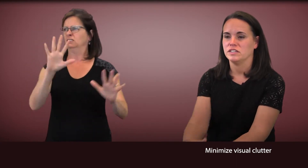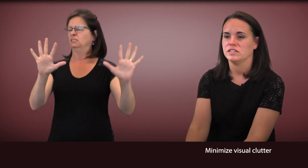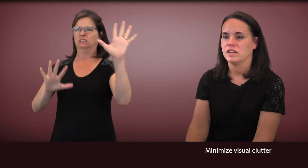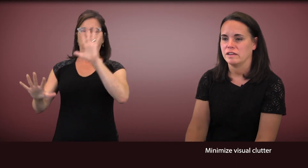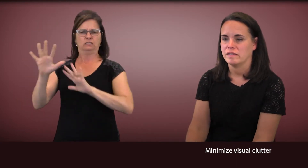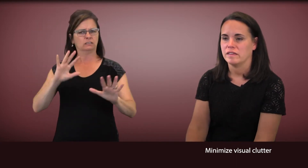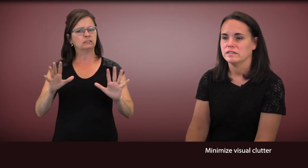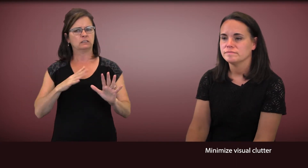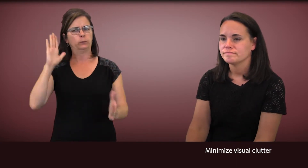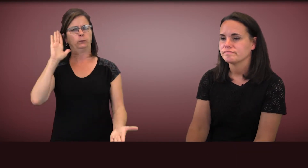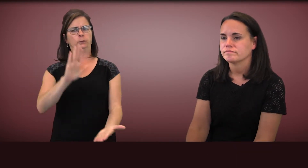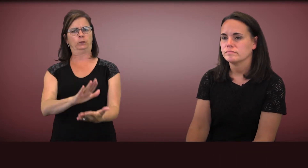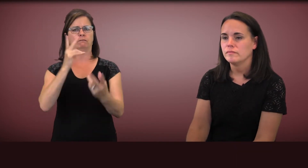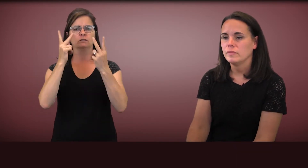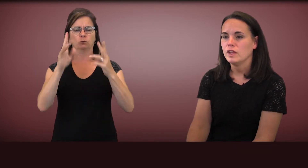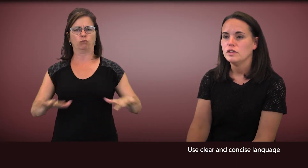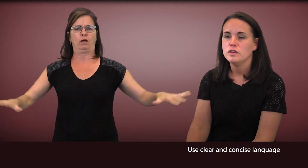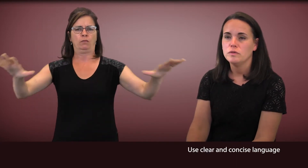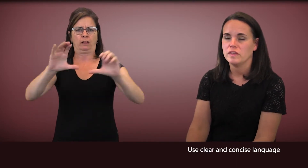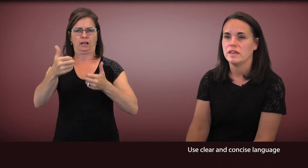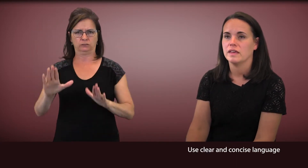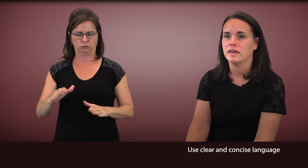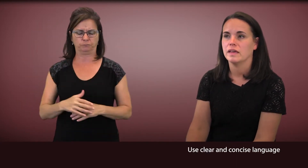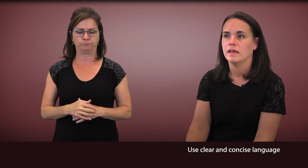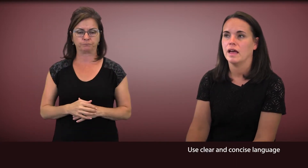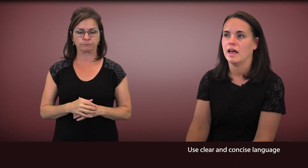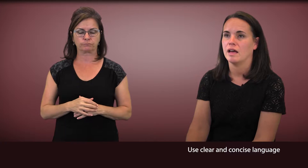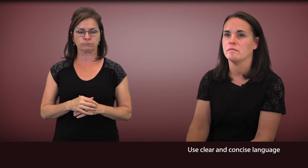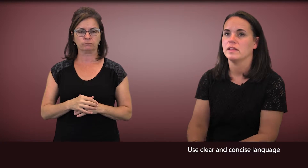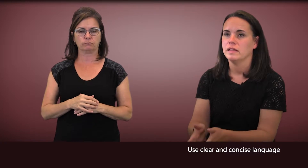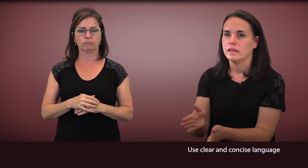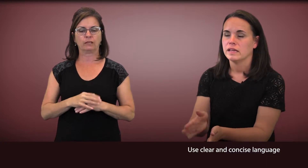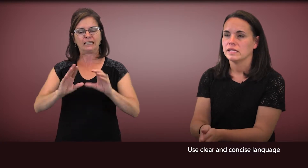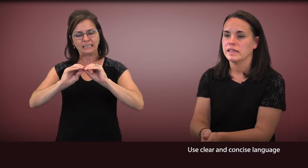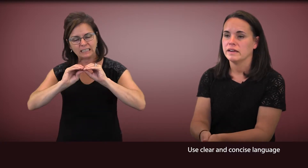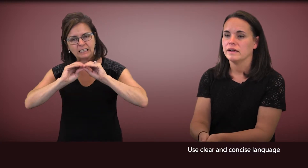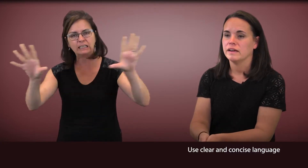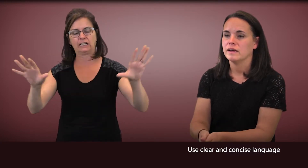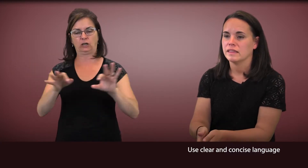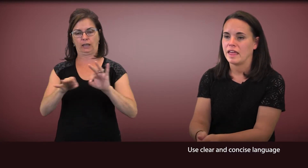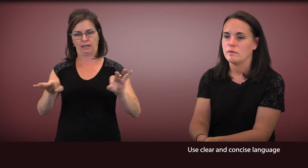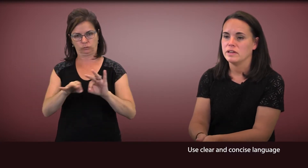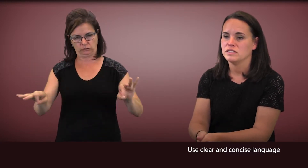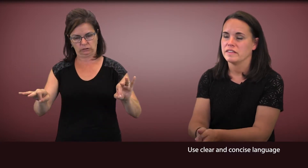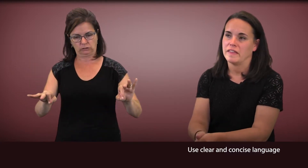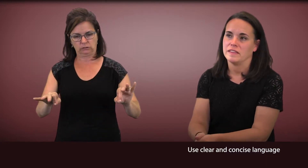explicitly teach the child a skill. Using